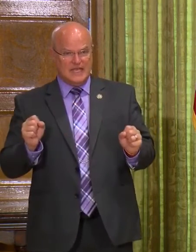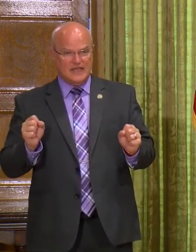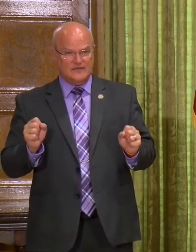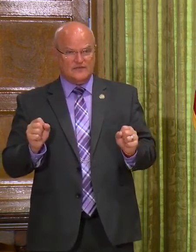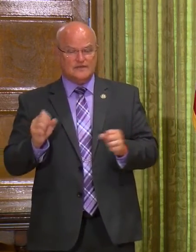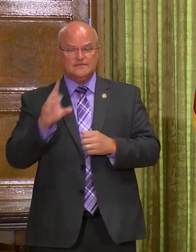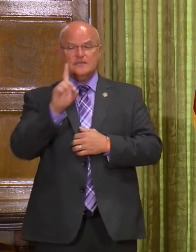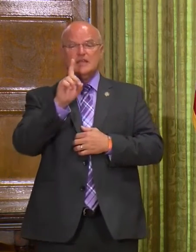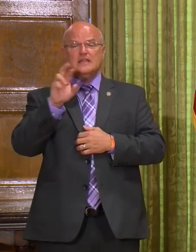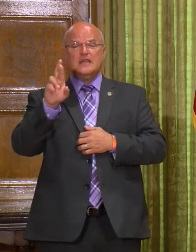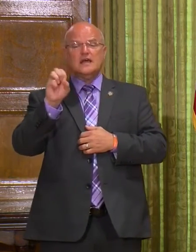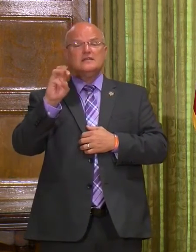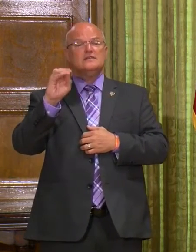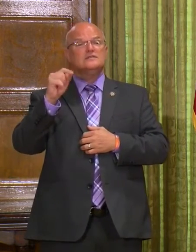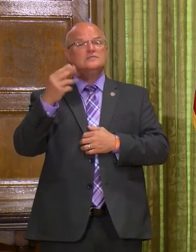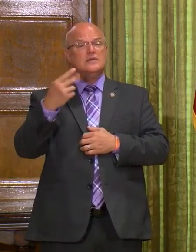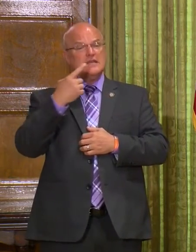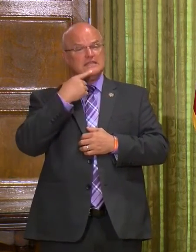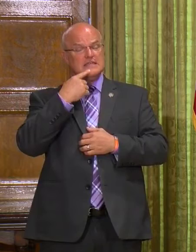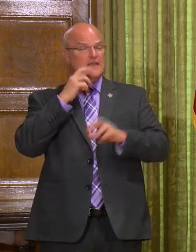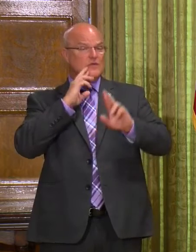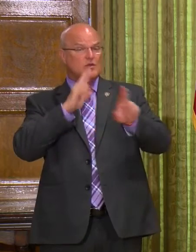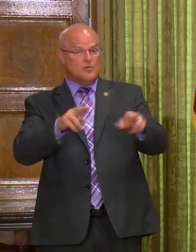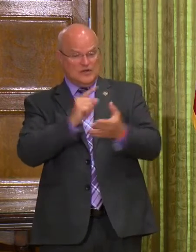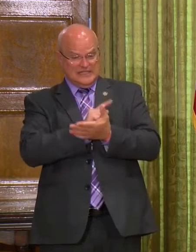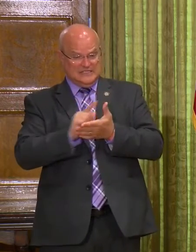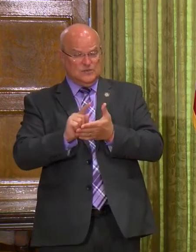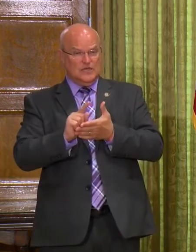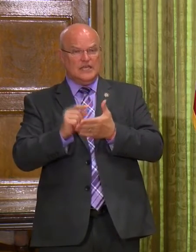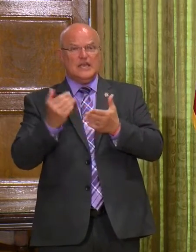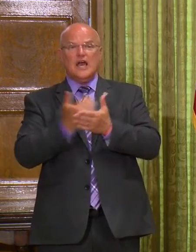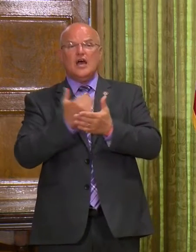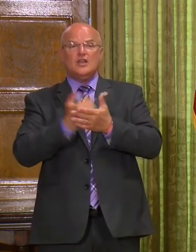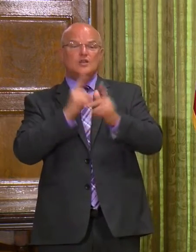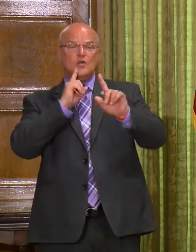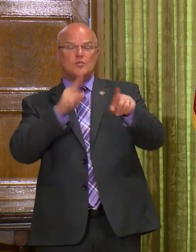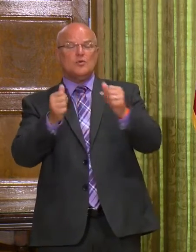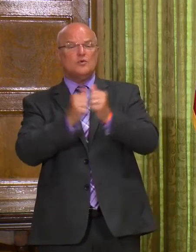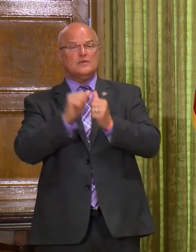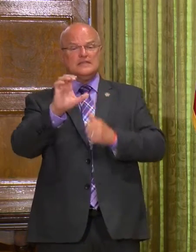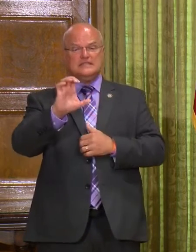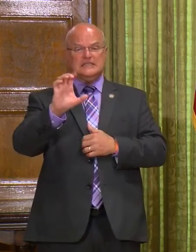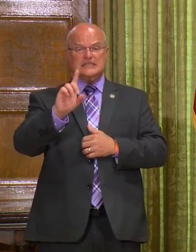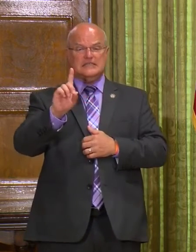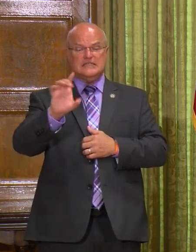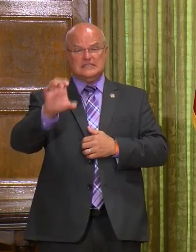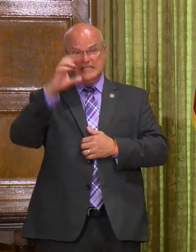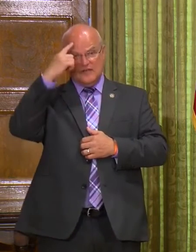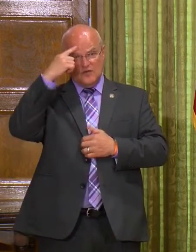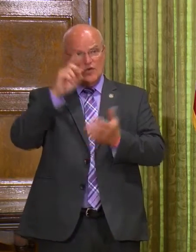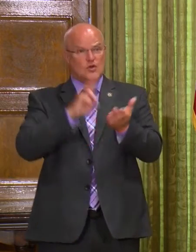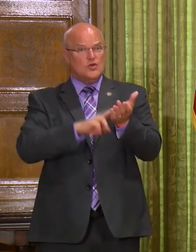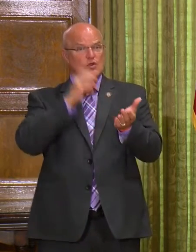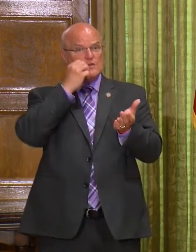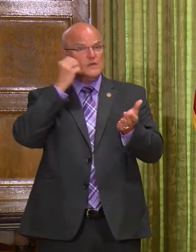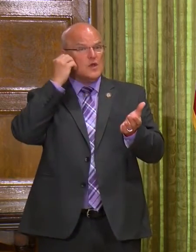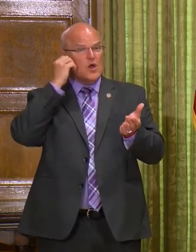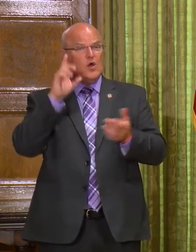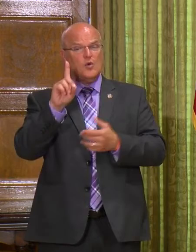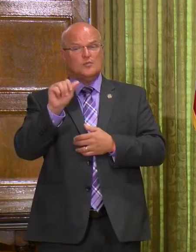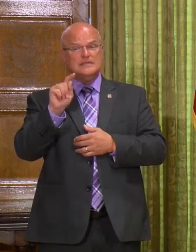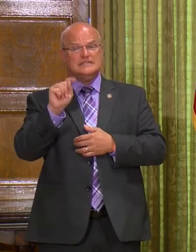Smith mentioned the report that came out this week. There's a new reporting system with the CDC for nursing home data related